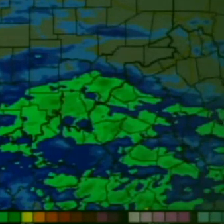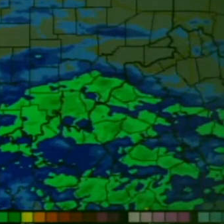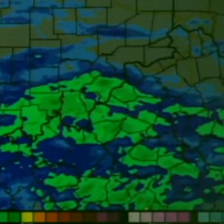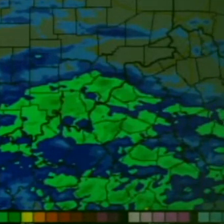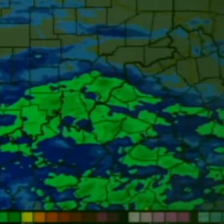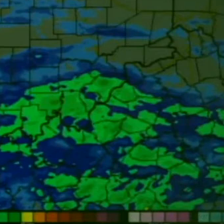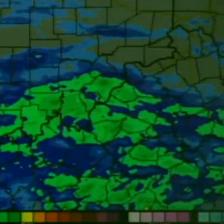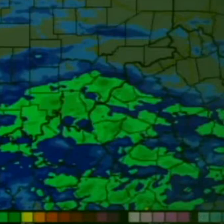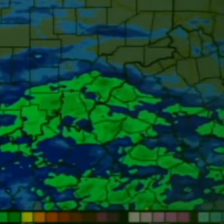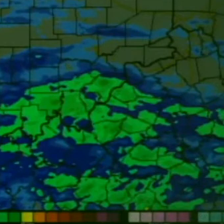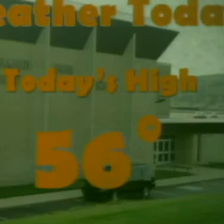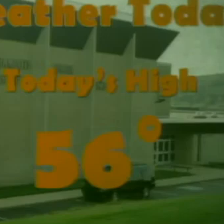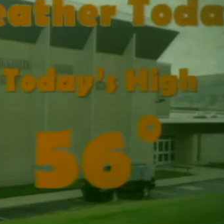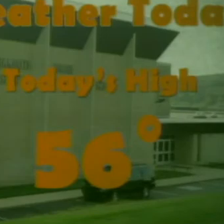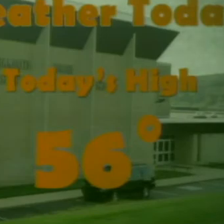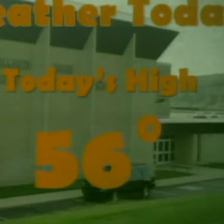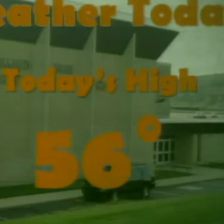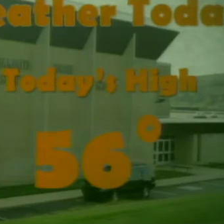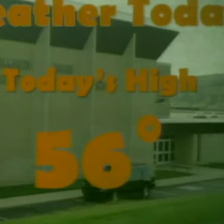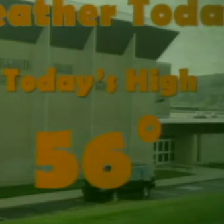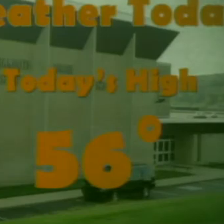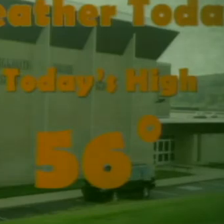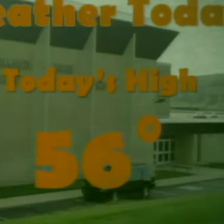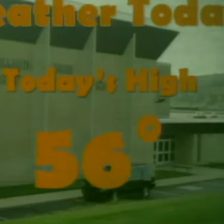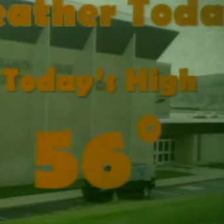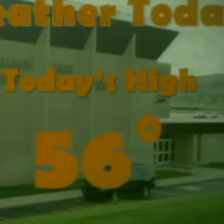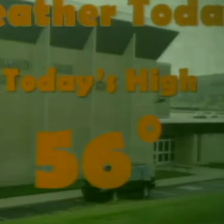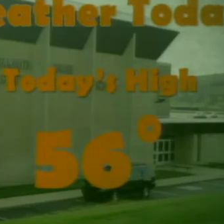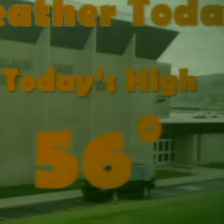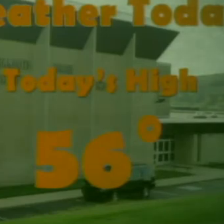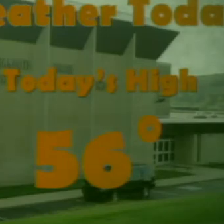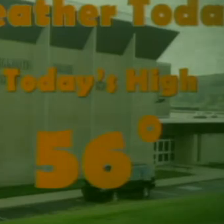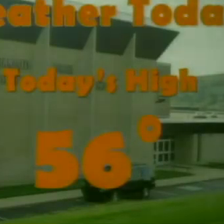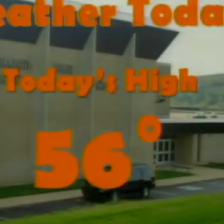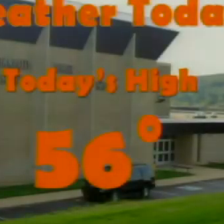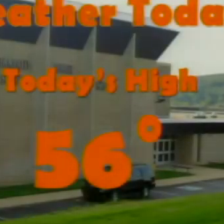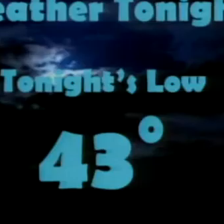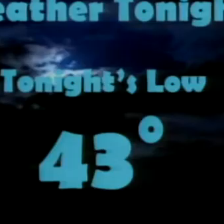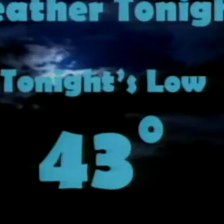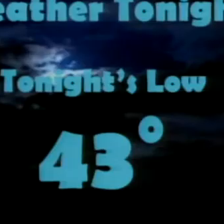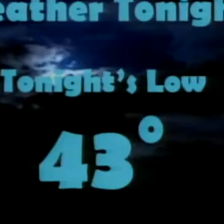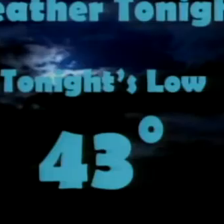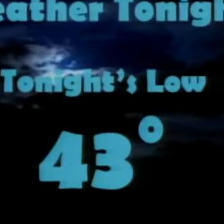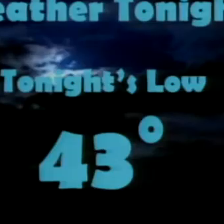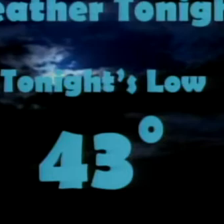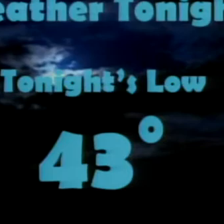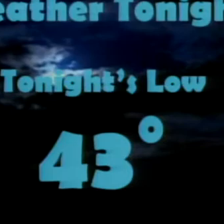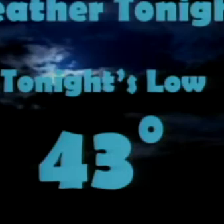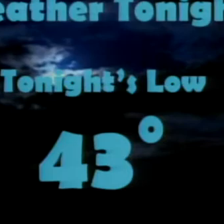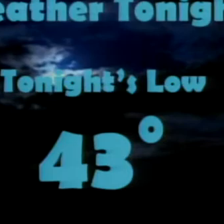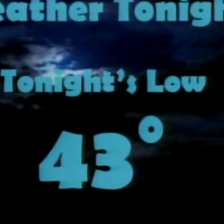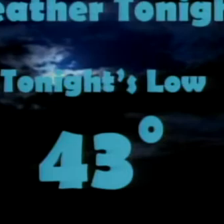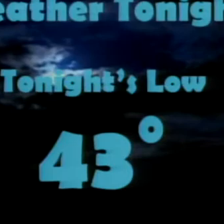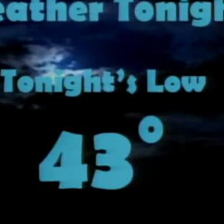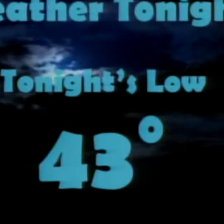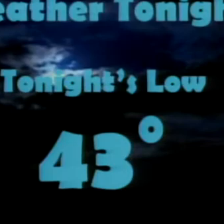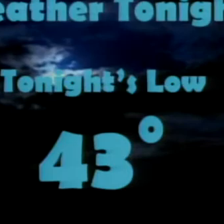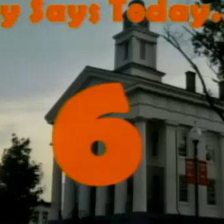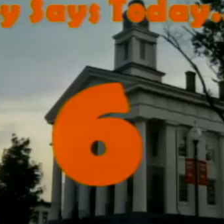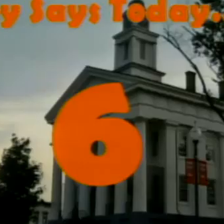today. Under weather today, your high is 56 degrees. Your low tonight is 43 degrees. I'm